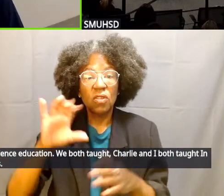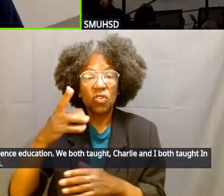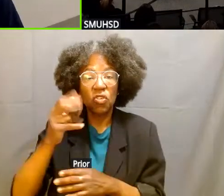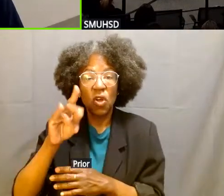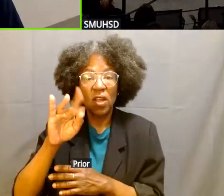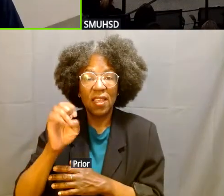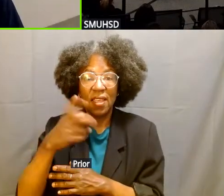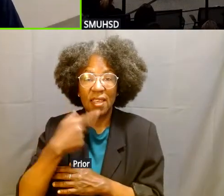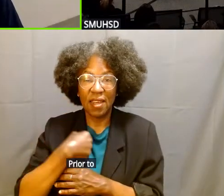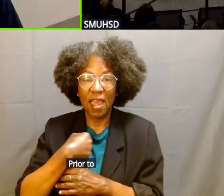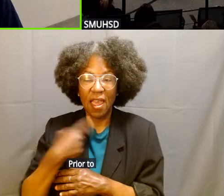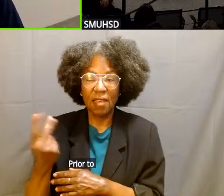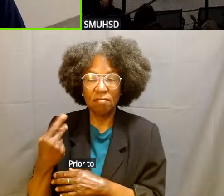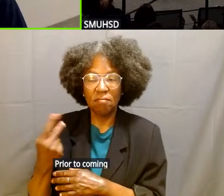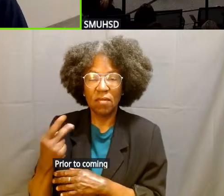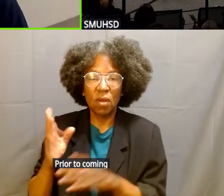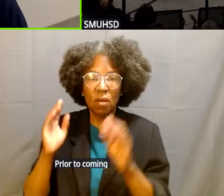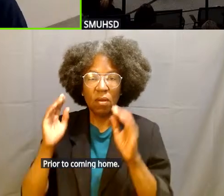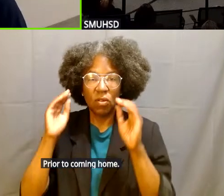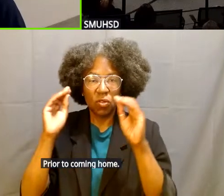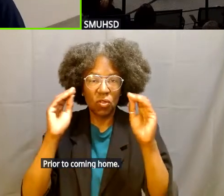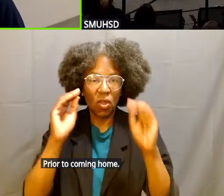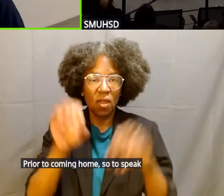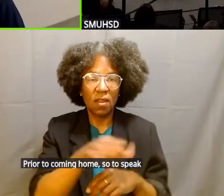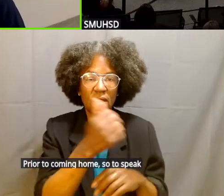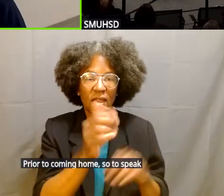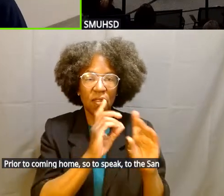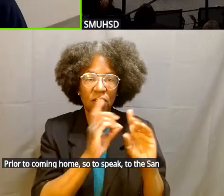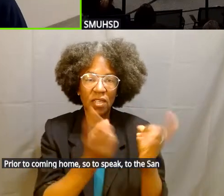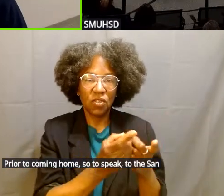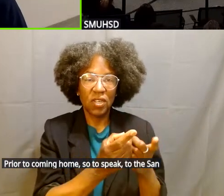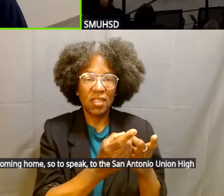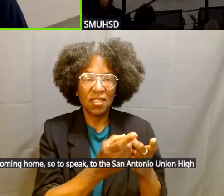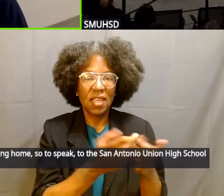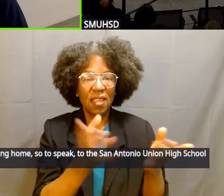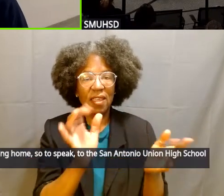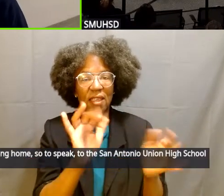coming home, so to speak, to the San Mateo Union High School District.